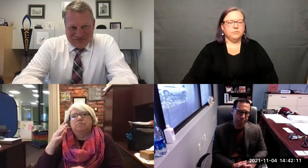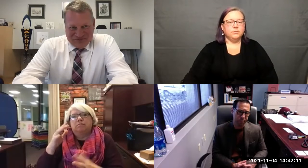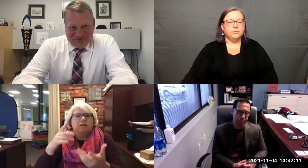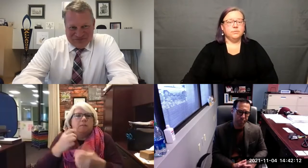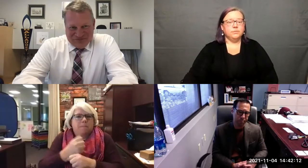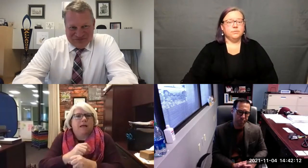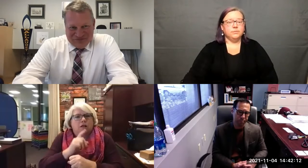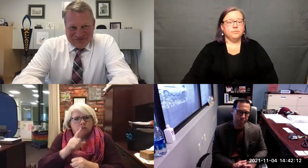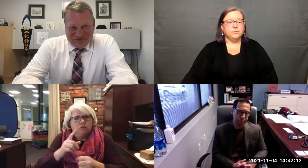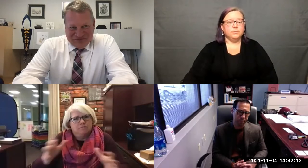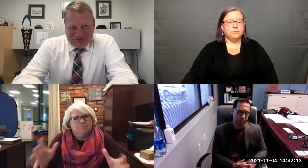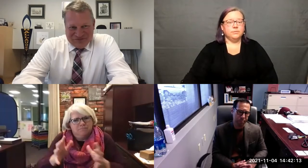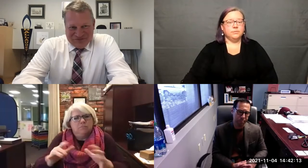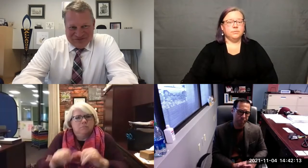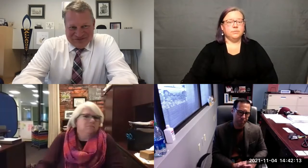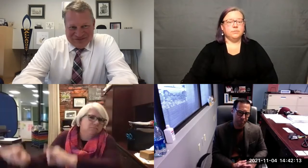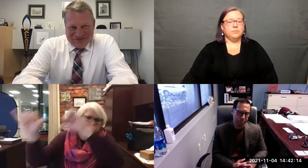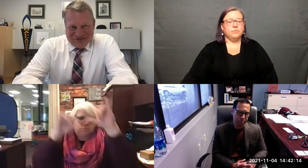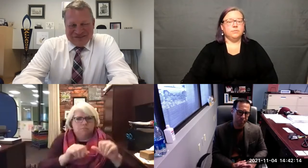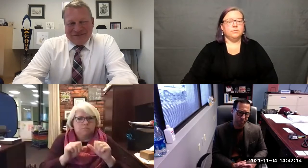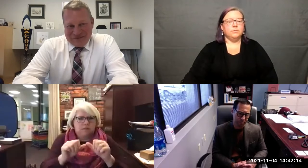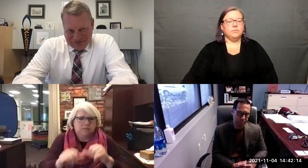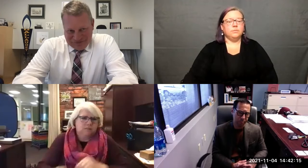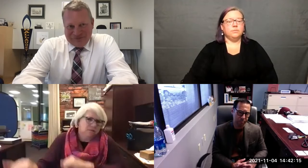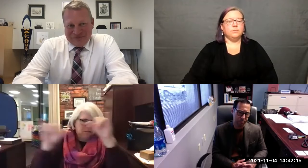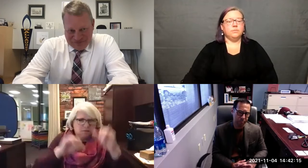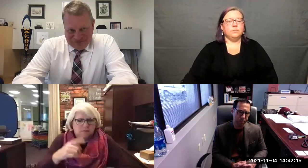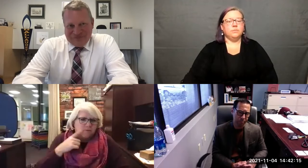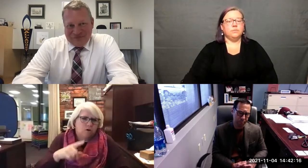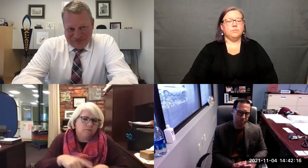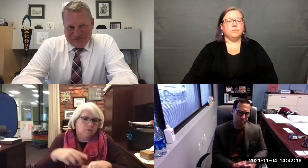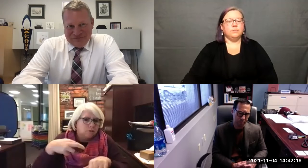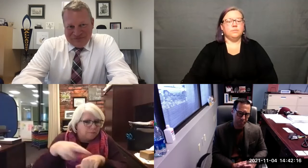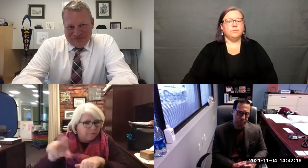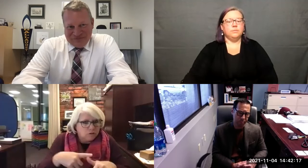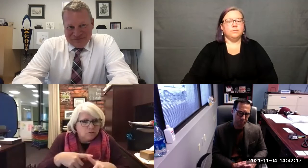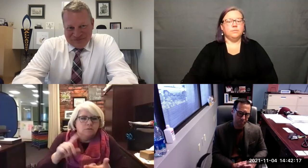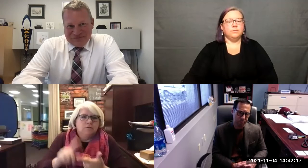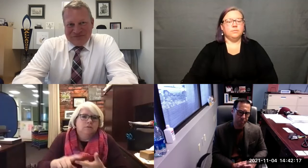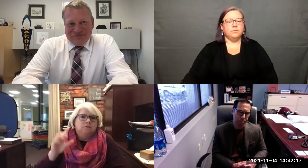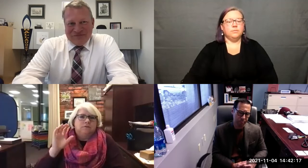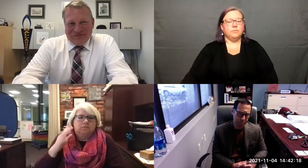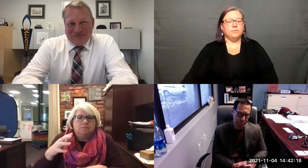CEASD and what we want from the organization, we want to make sure that there's promotion of more standards, nationwide standards for